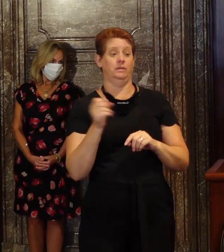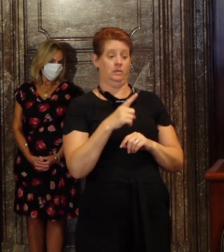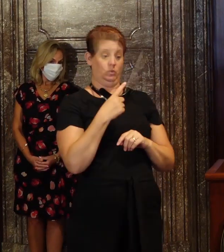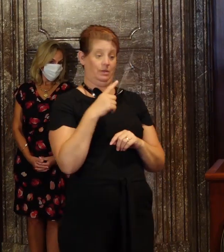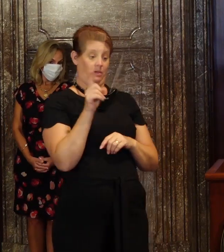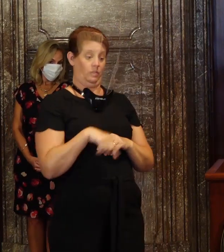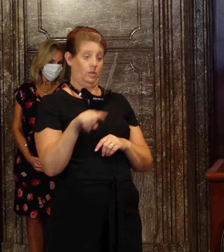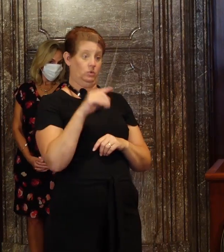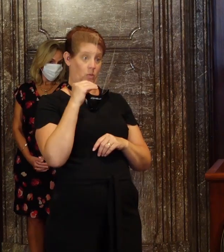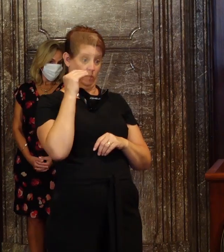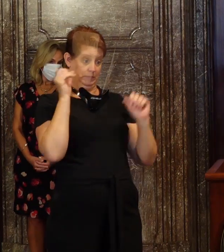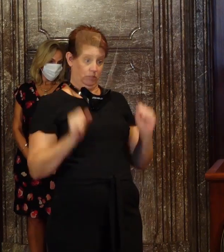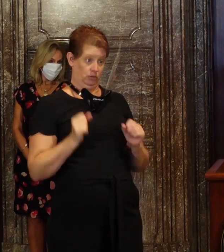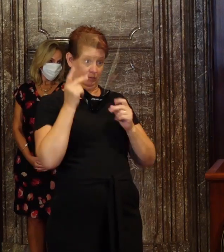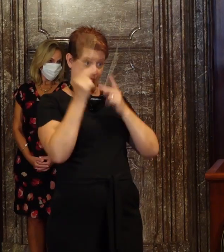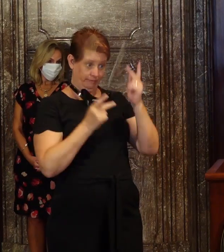homes that can begin visits